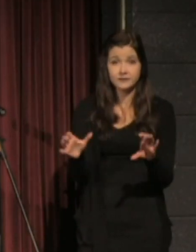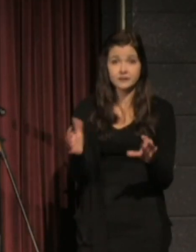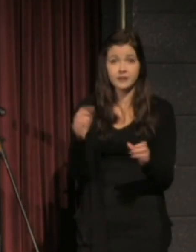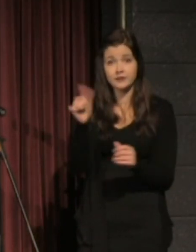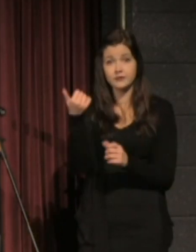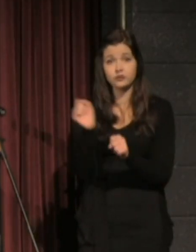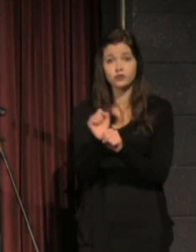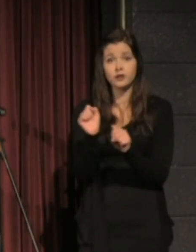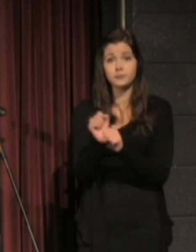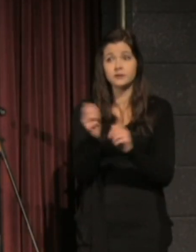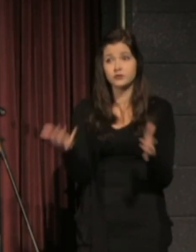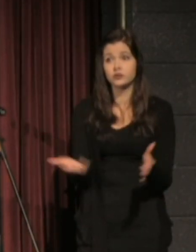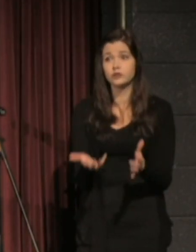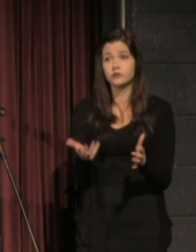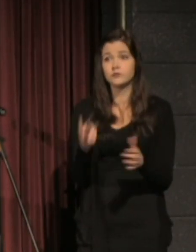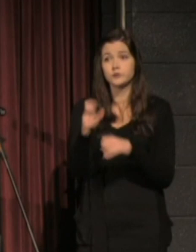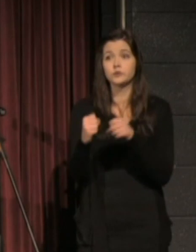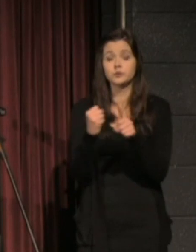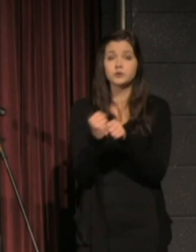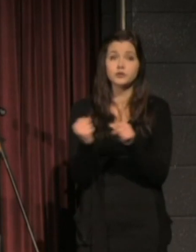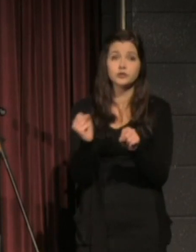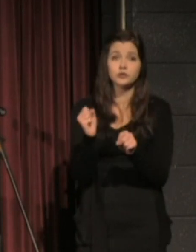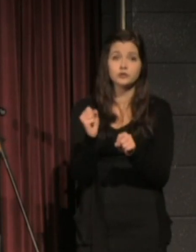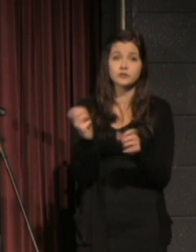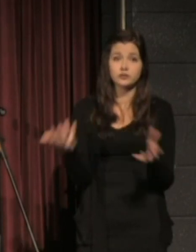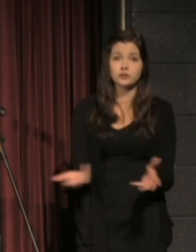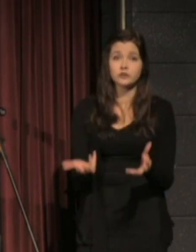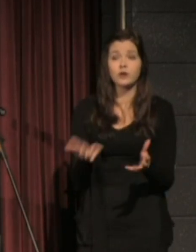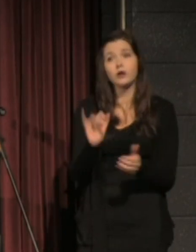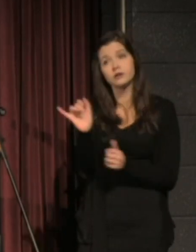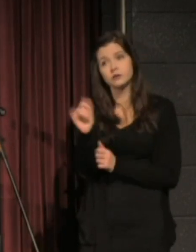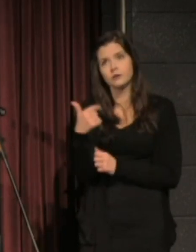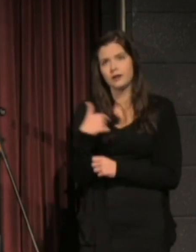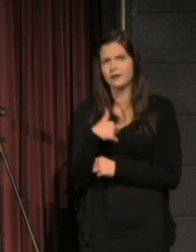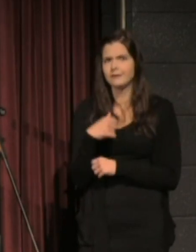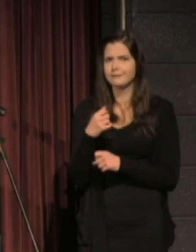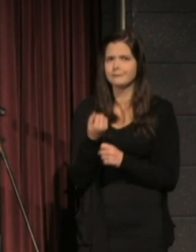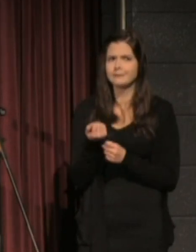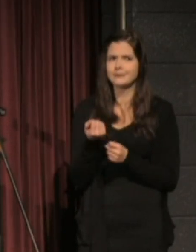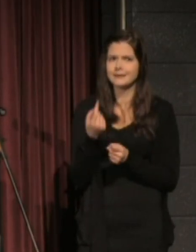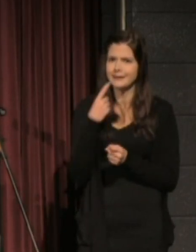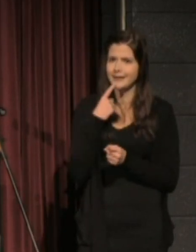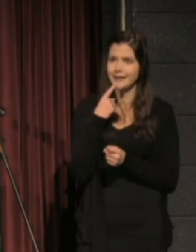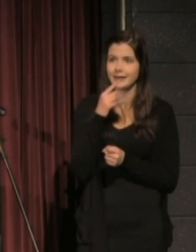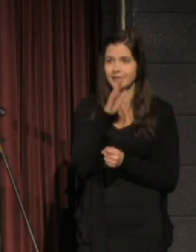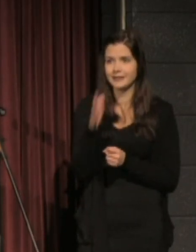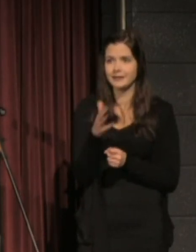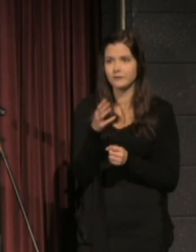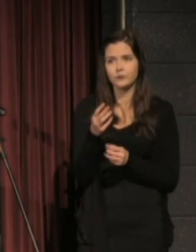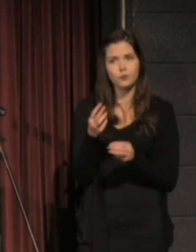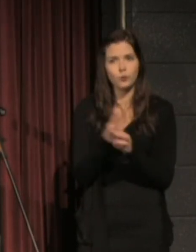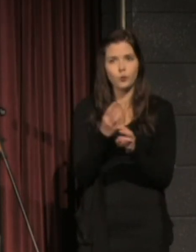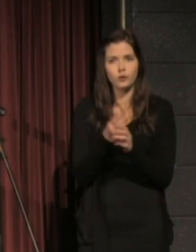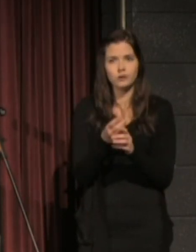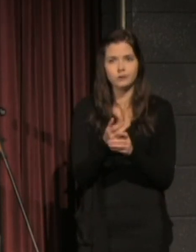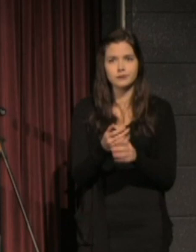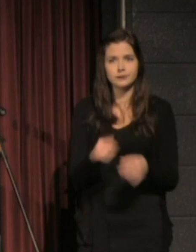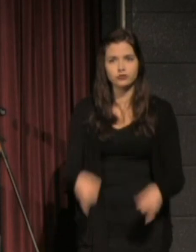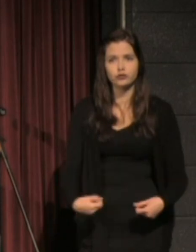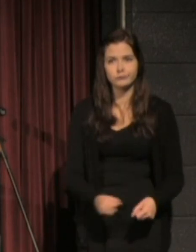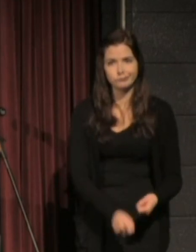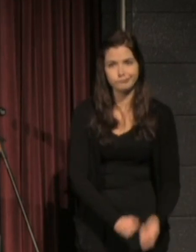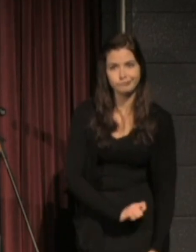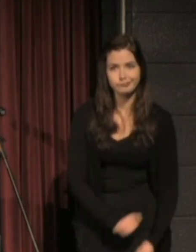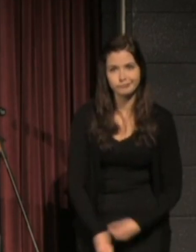jobs on campus during my 2 years here. Also, I can safely say that I never wore ripped jeans to an interview ever